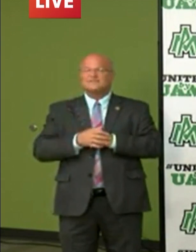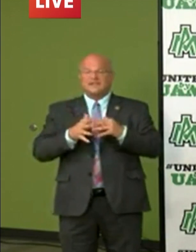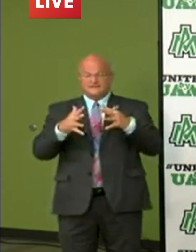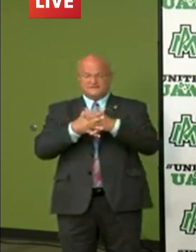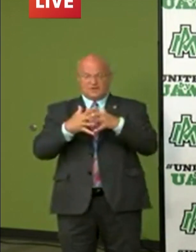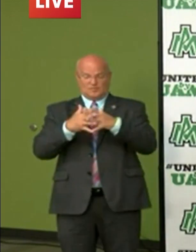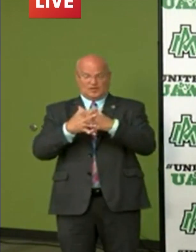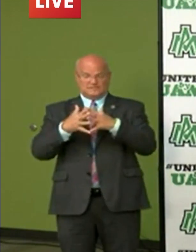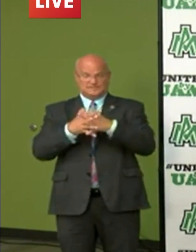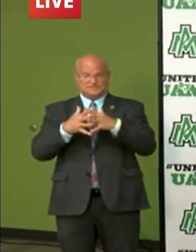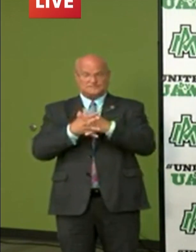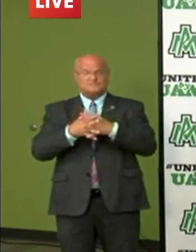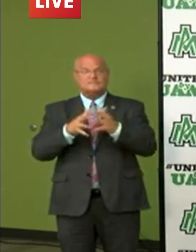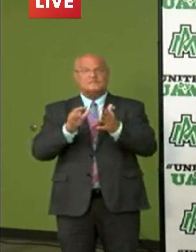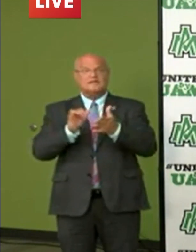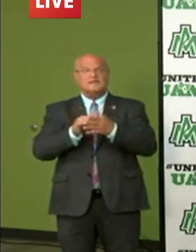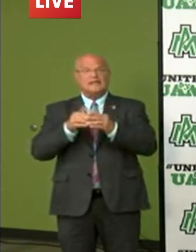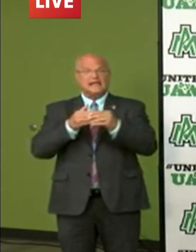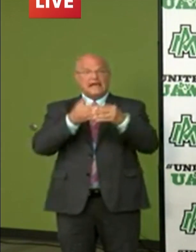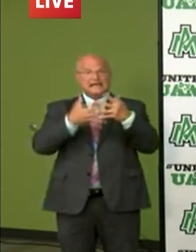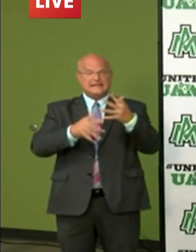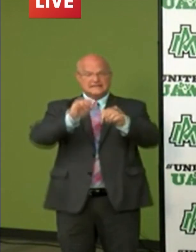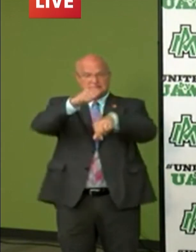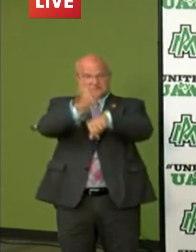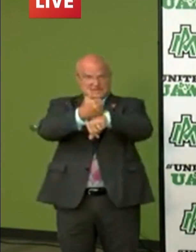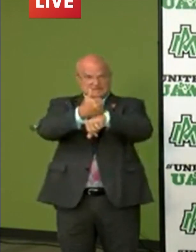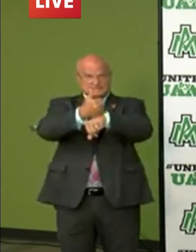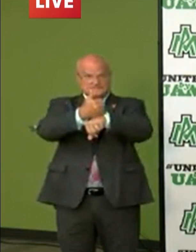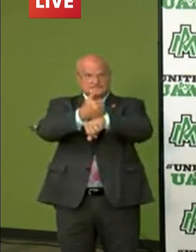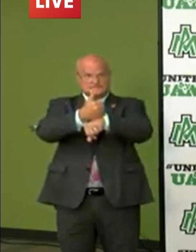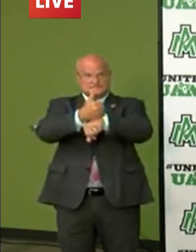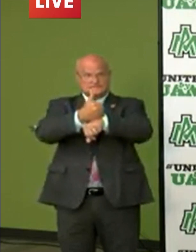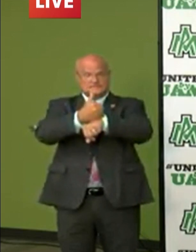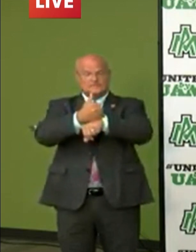football, the guidelines are in place.